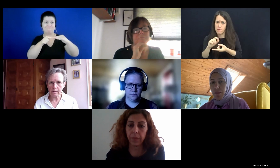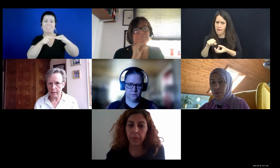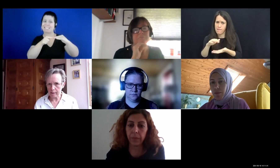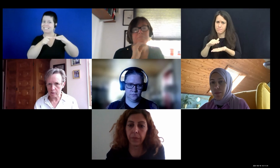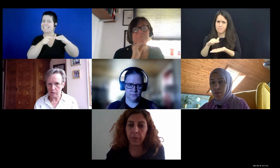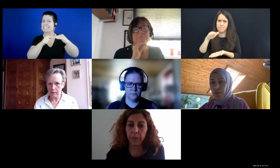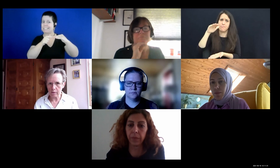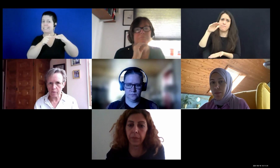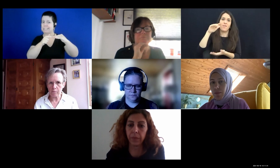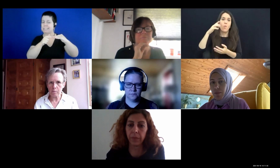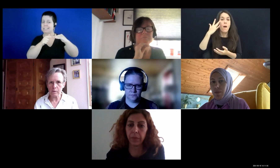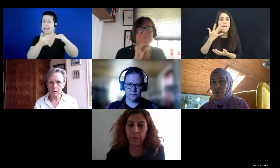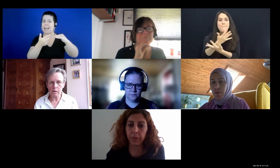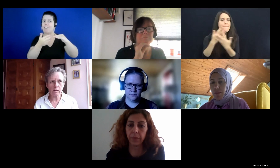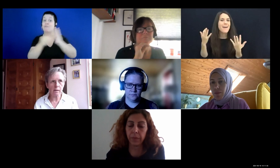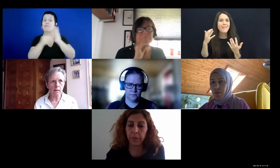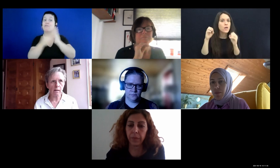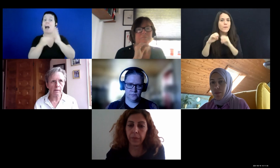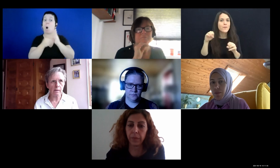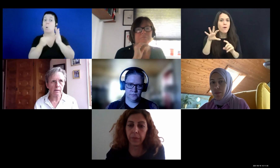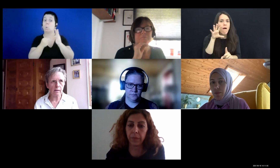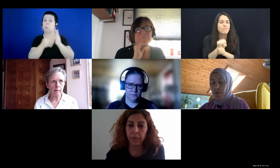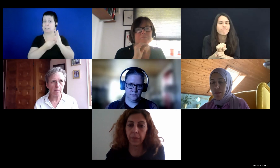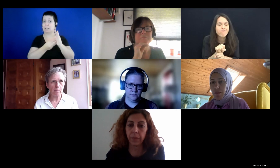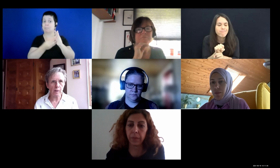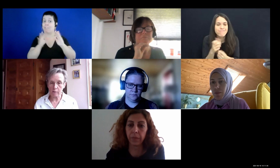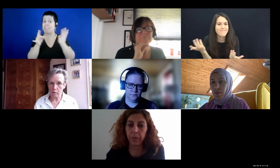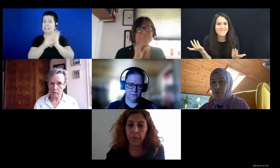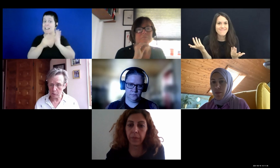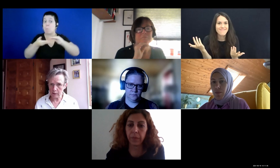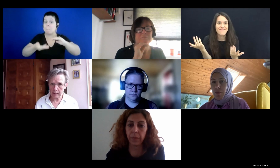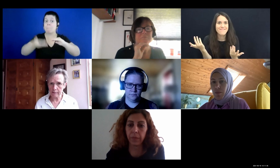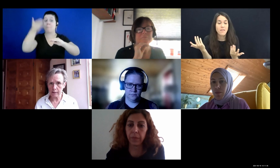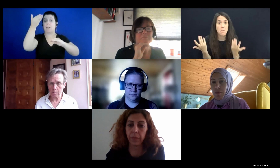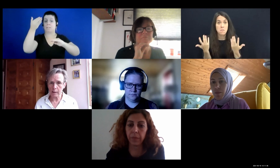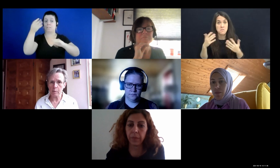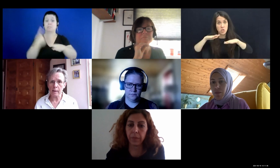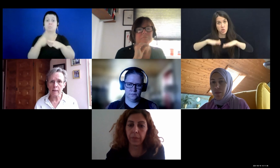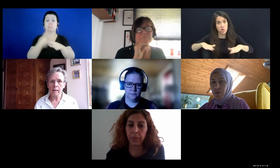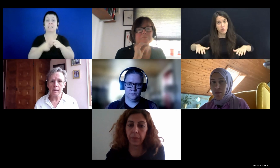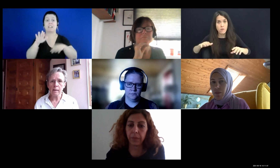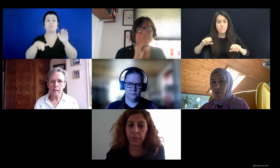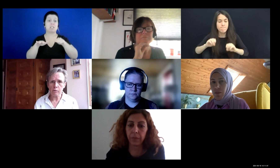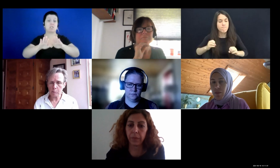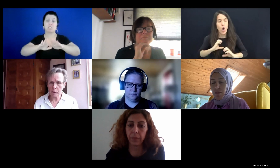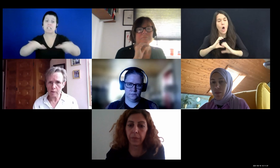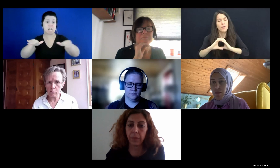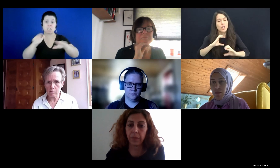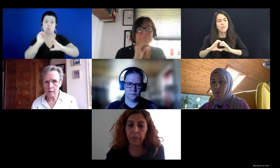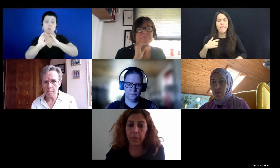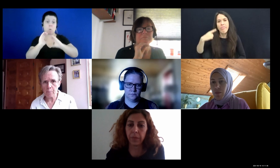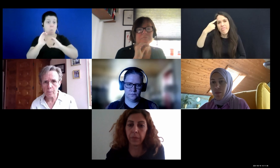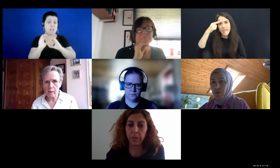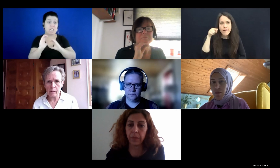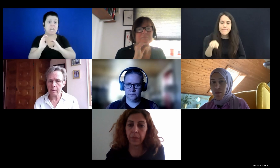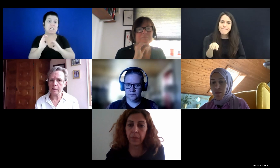really diagnosed. If children don't communicate, it might be attributed